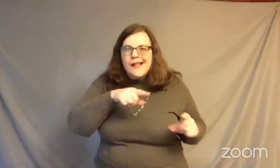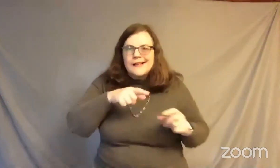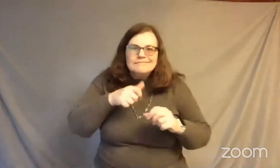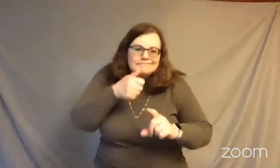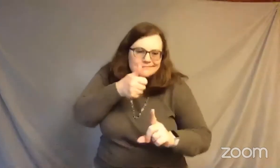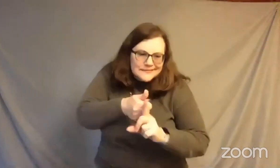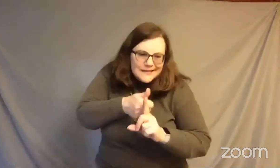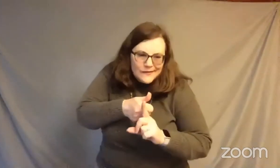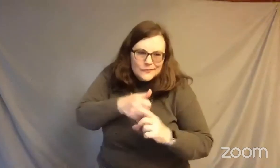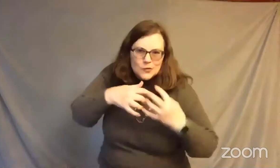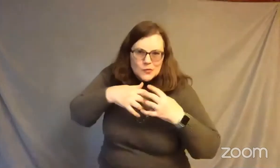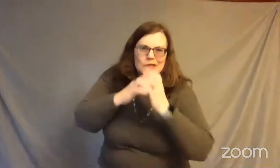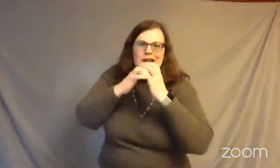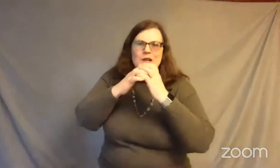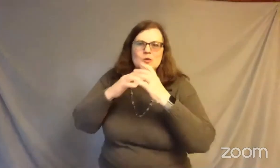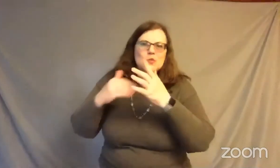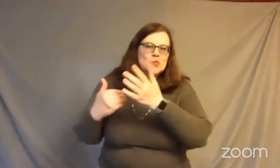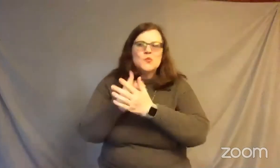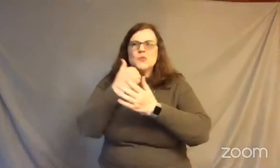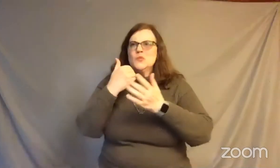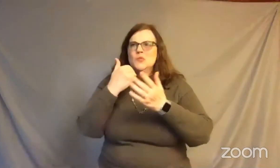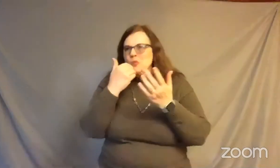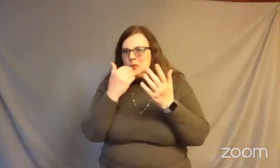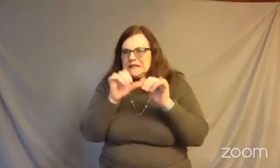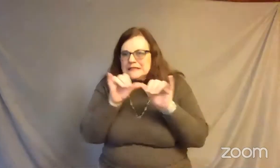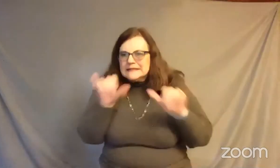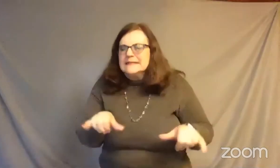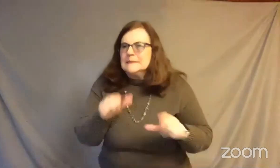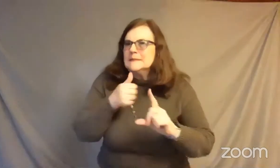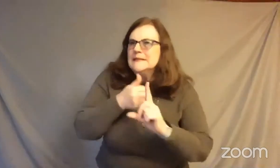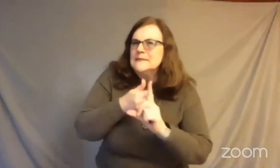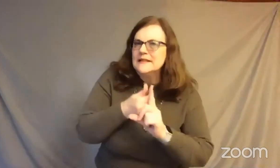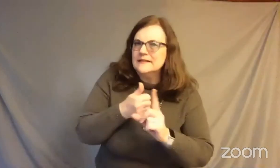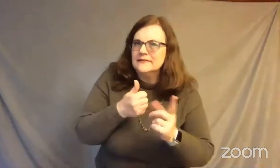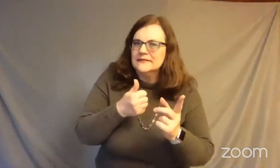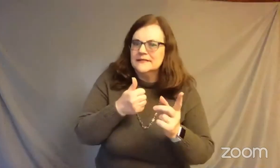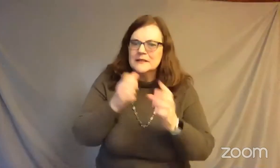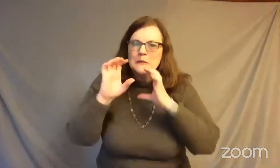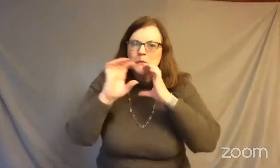But what happens to children when they have no linguistic input? They create their own